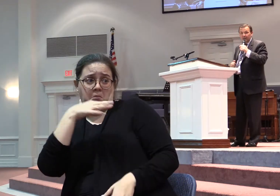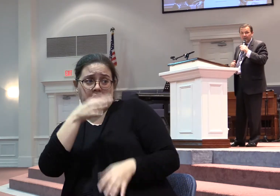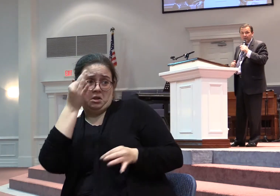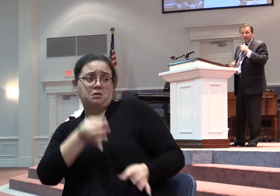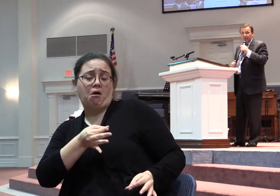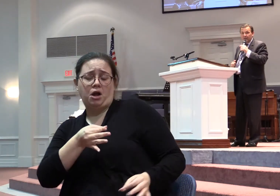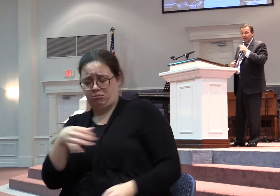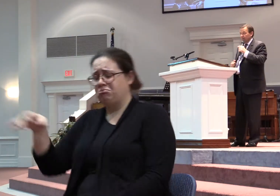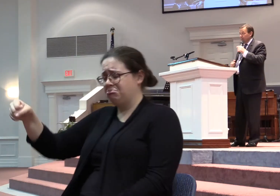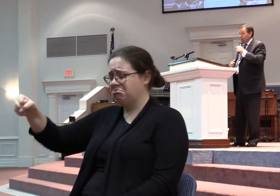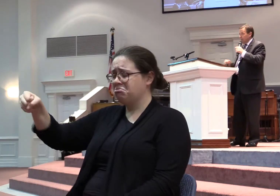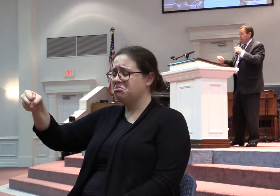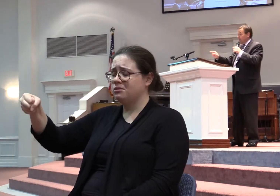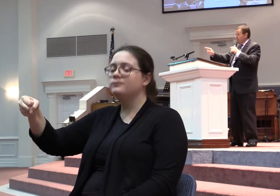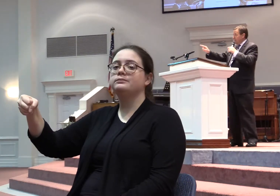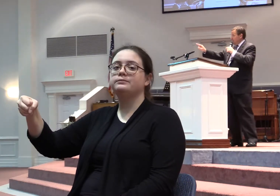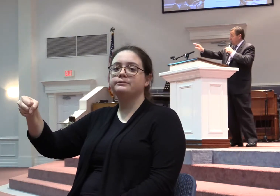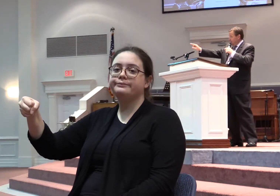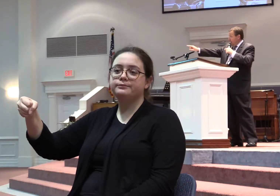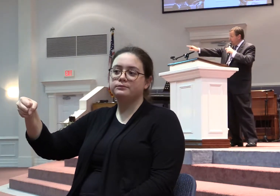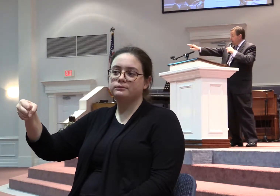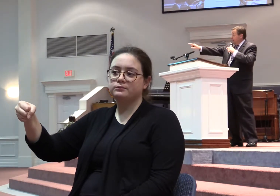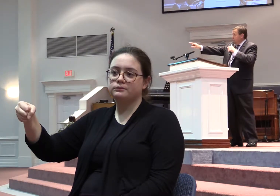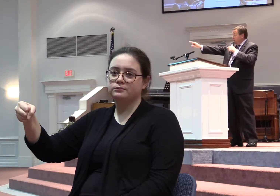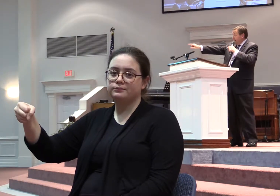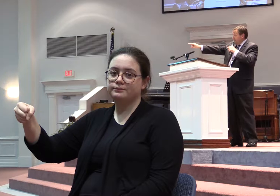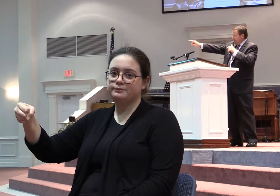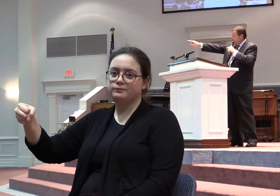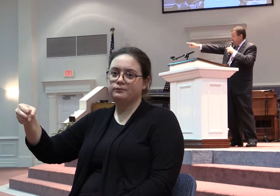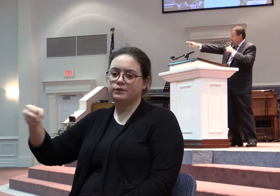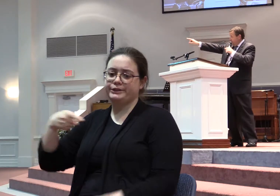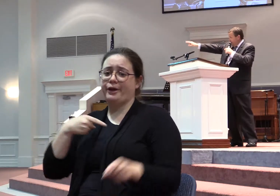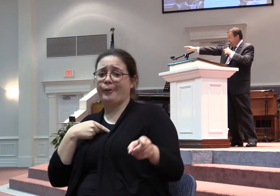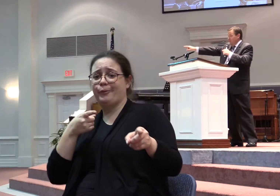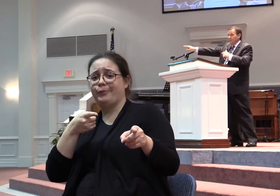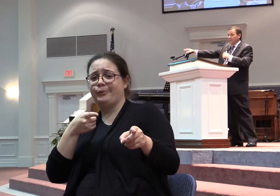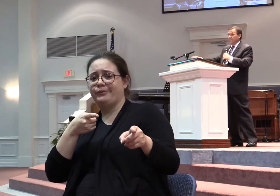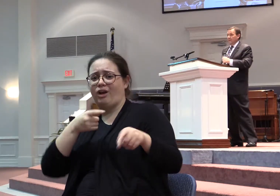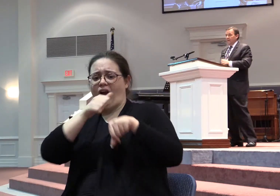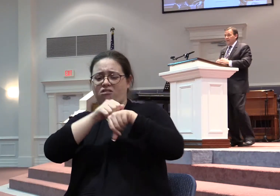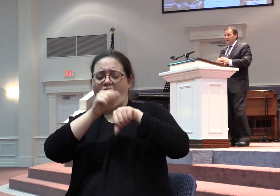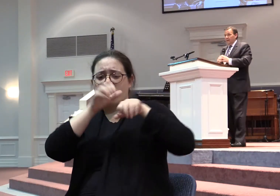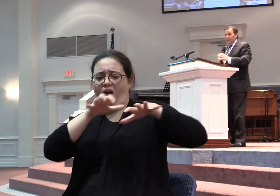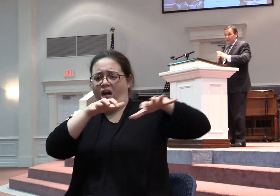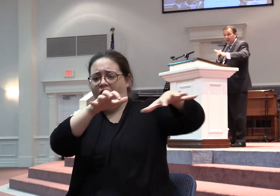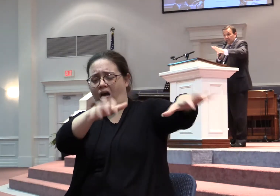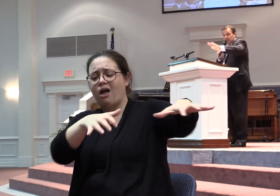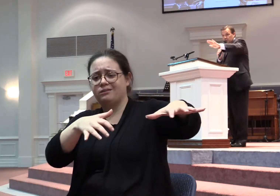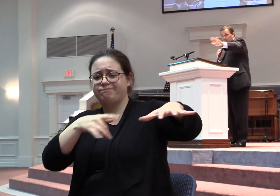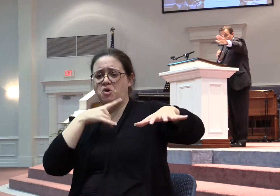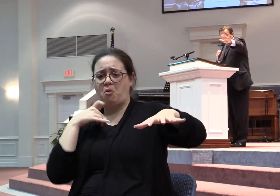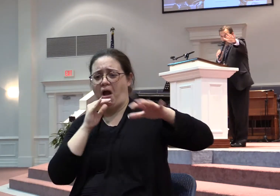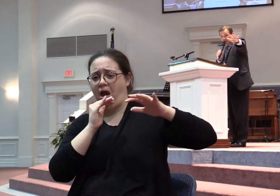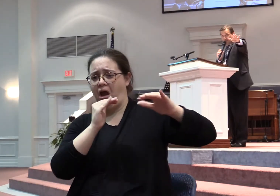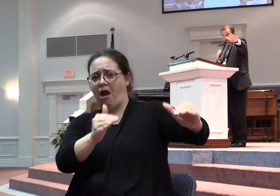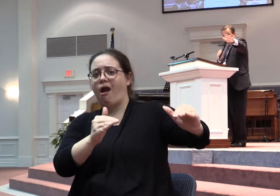Yeah. And I've got the rocky, barren terrain over here. And I got this